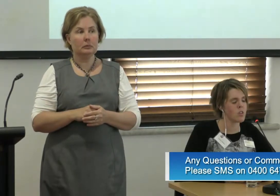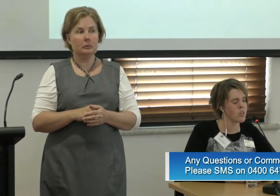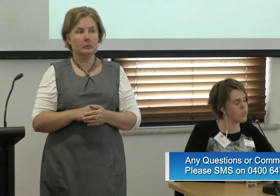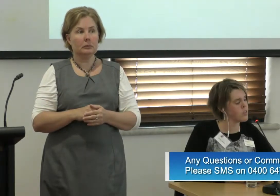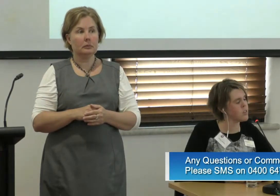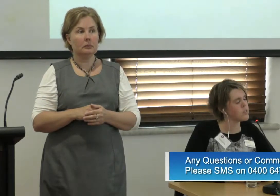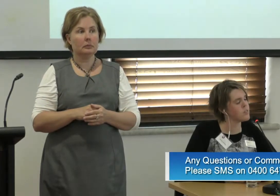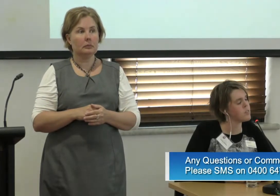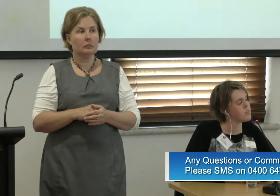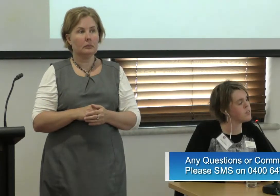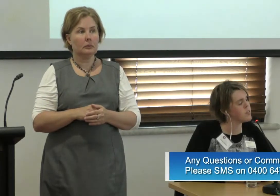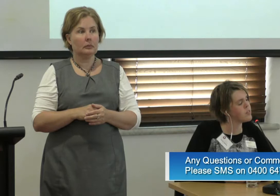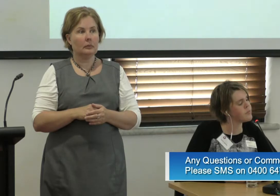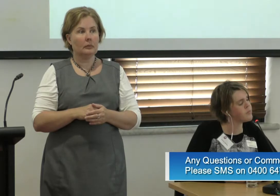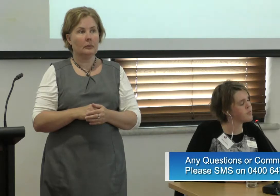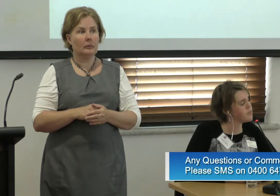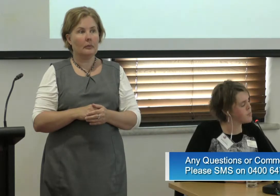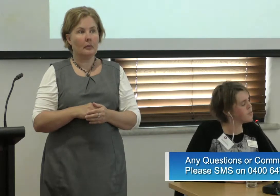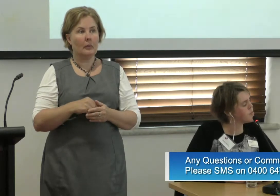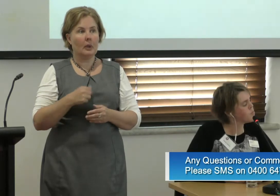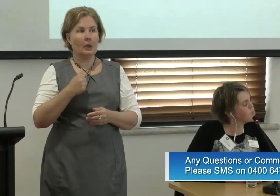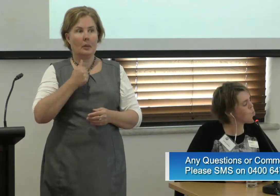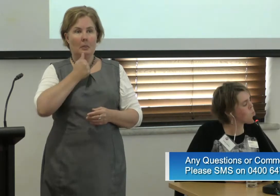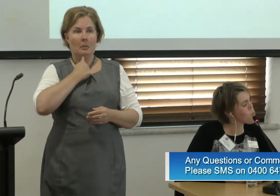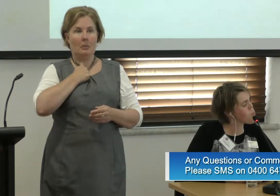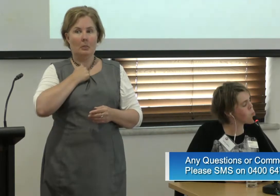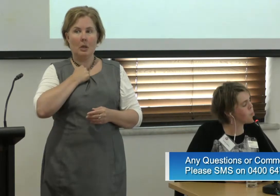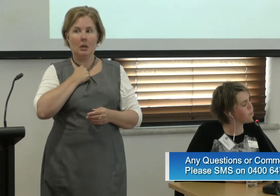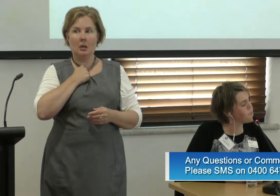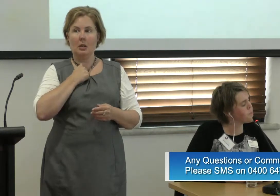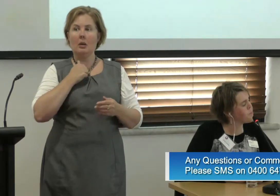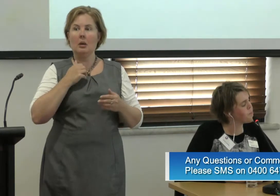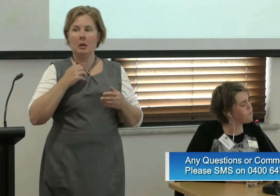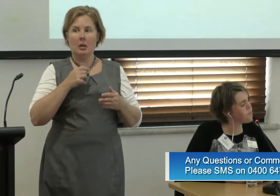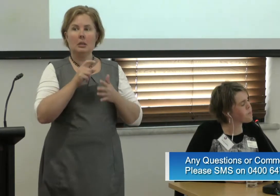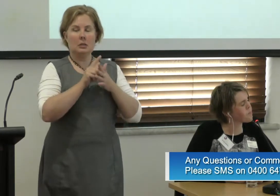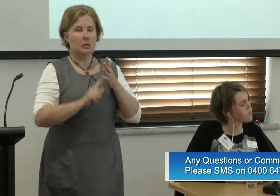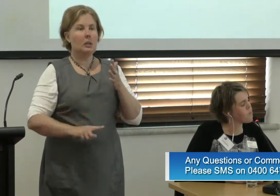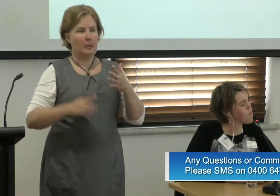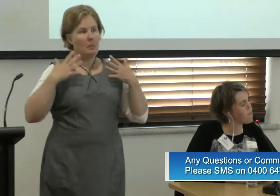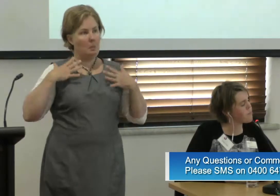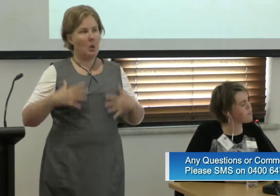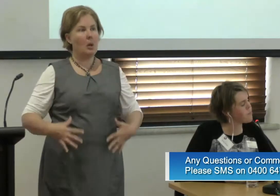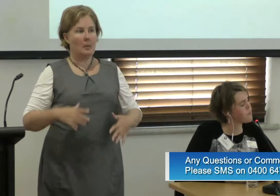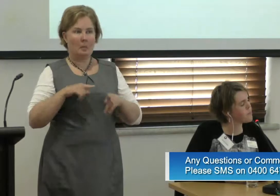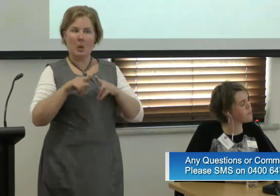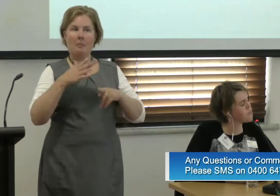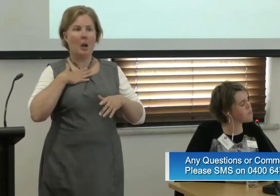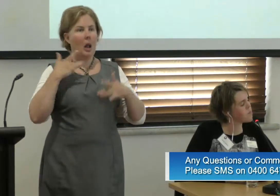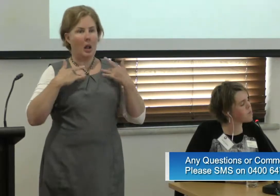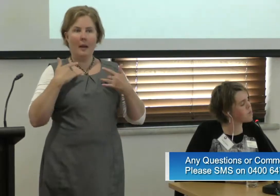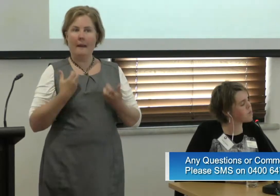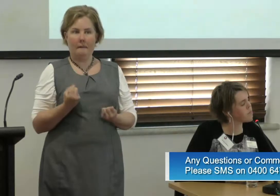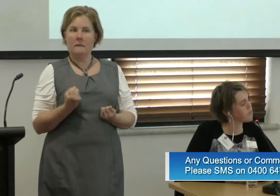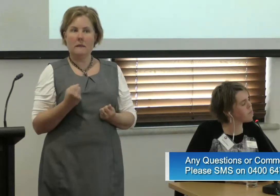Yeah, I've passed disabled body most of my life, and now I'm not eligible for NDIS because I'm